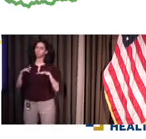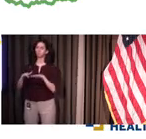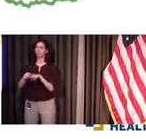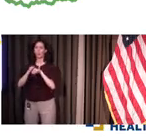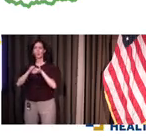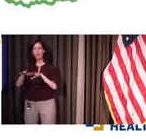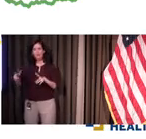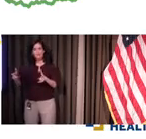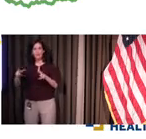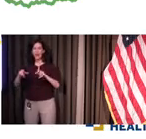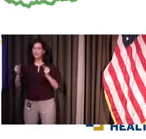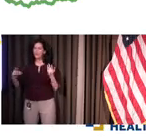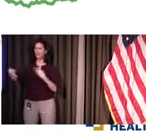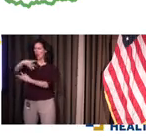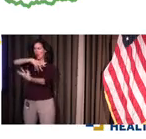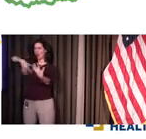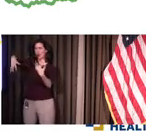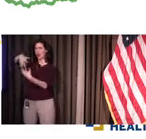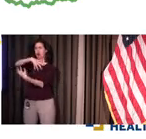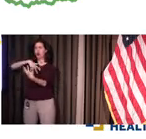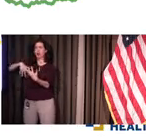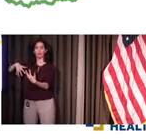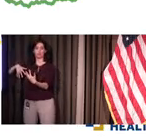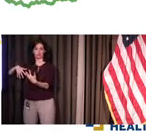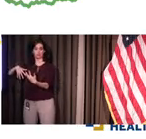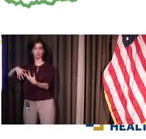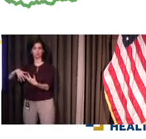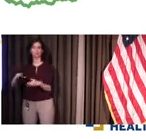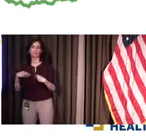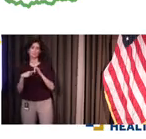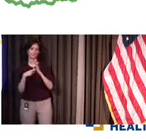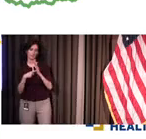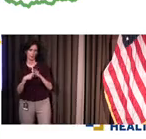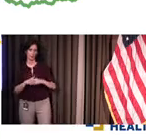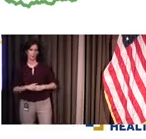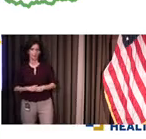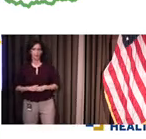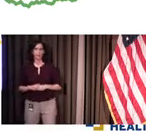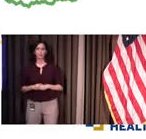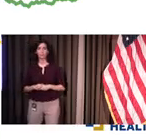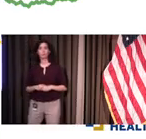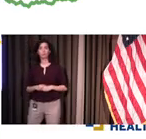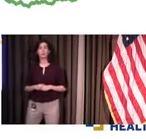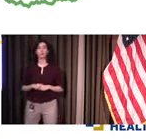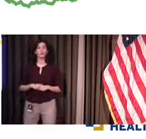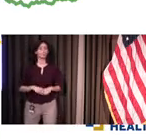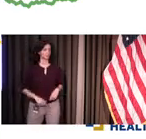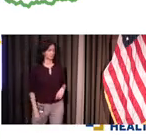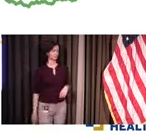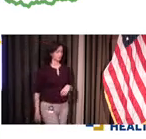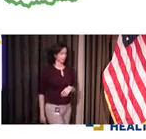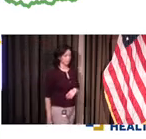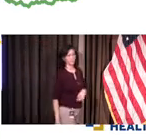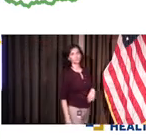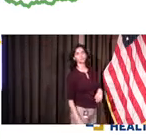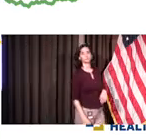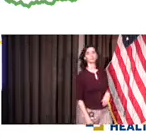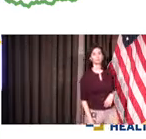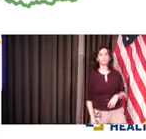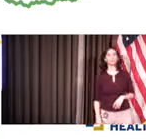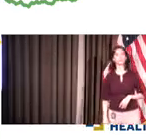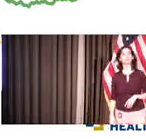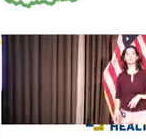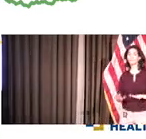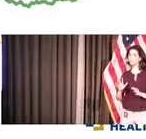super spreader events. I wanted to give a few examples of this, and these are coming straight from our regional medical directors over the past couple of weeks